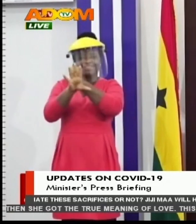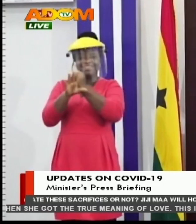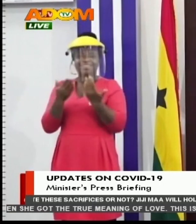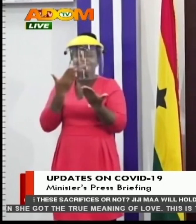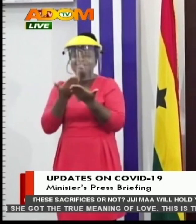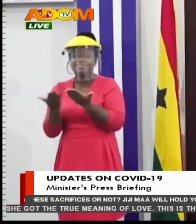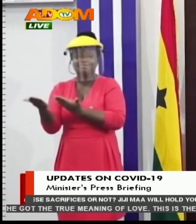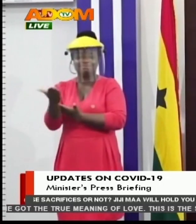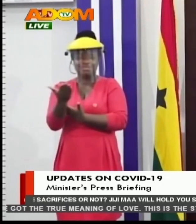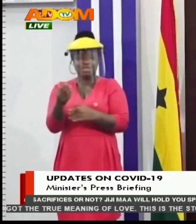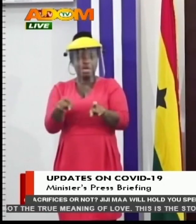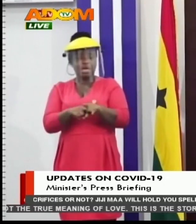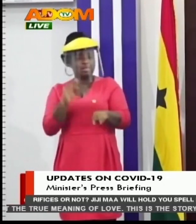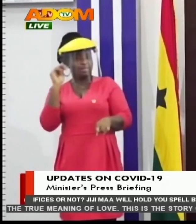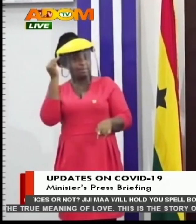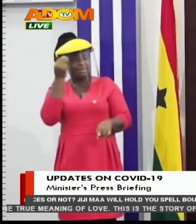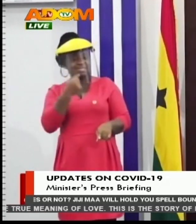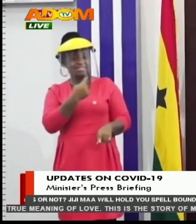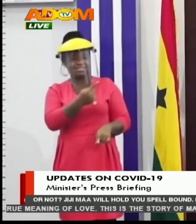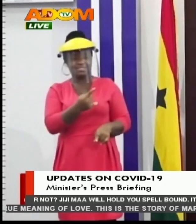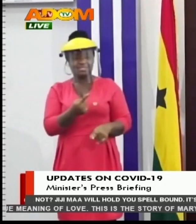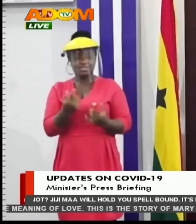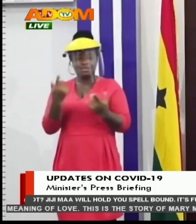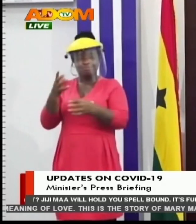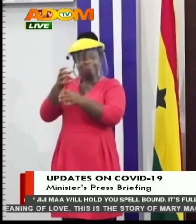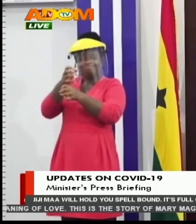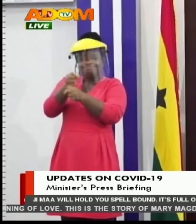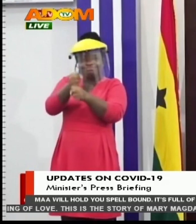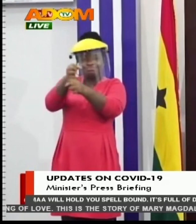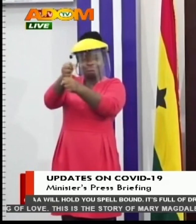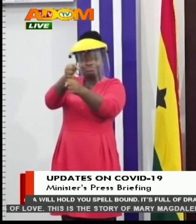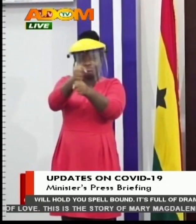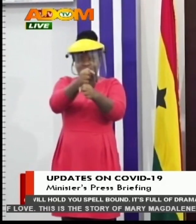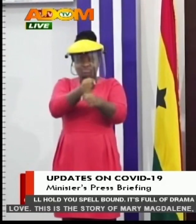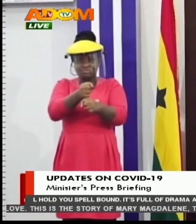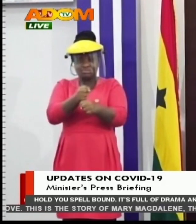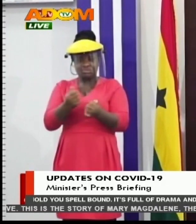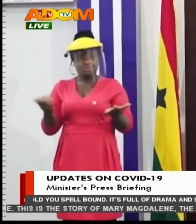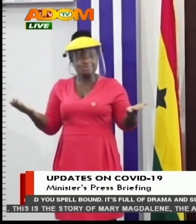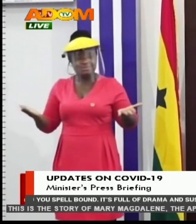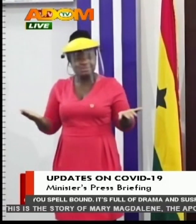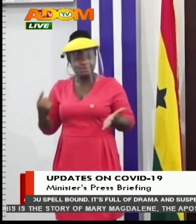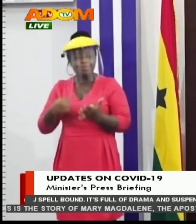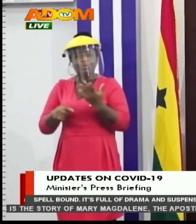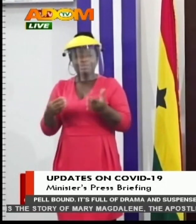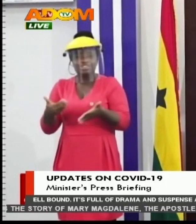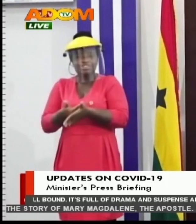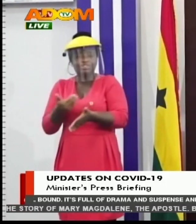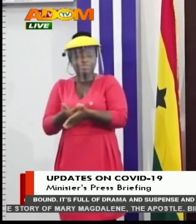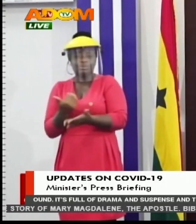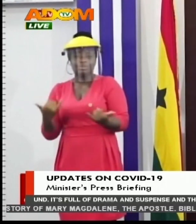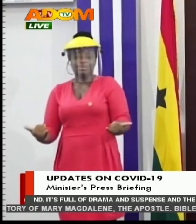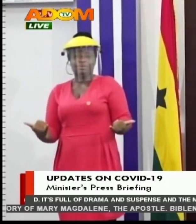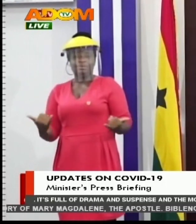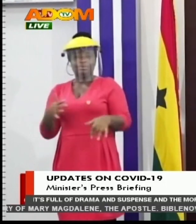recorded 183 confirmed cases from 6 regions of the country, which means that